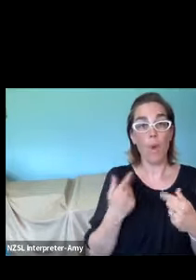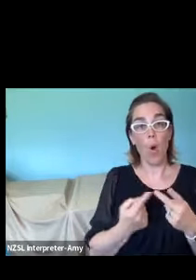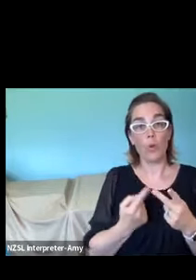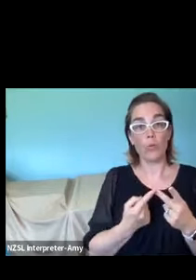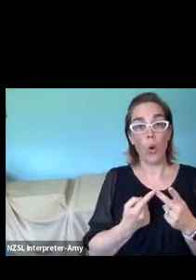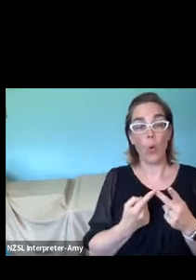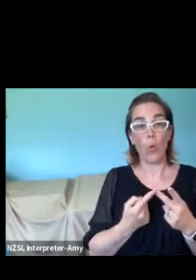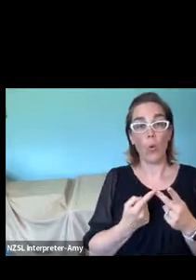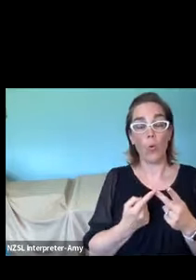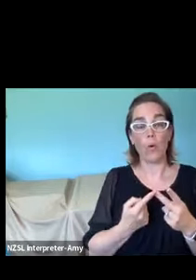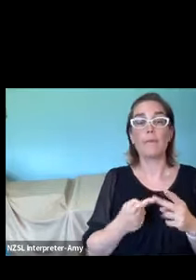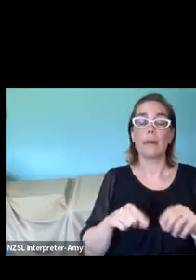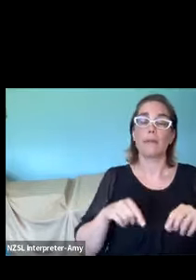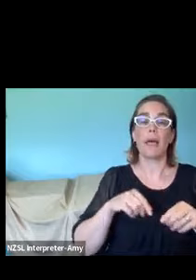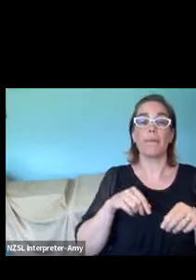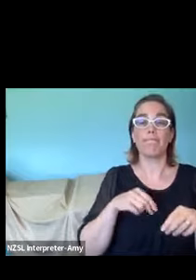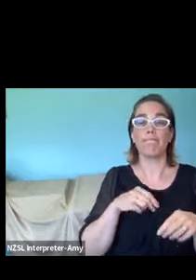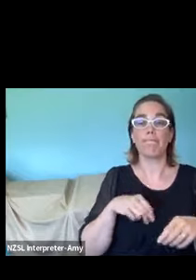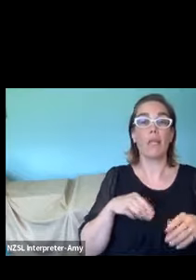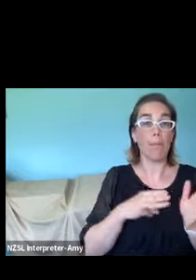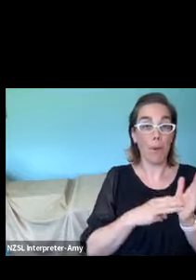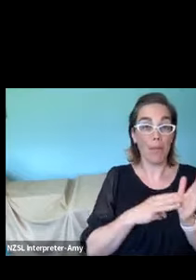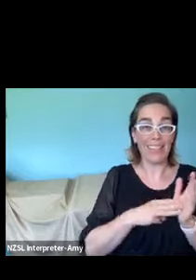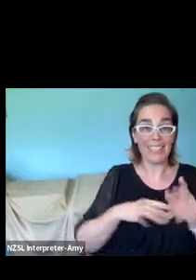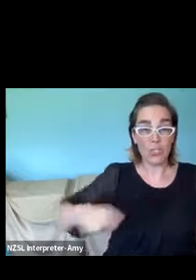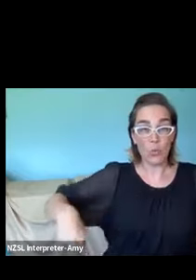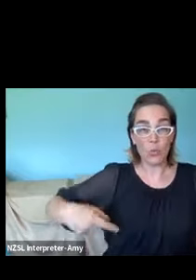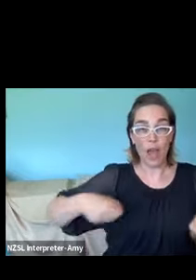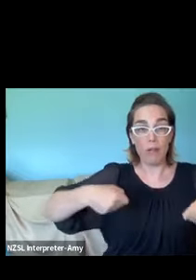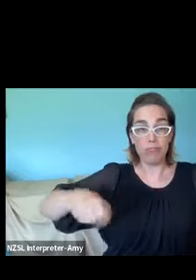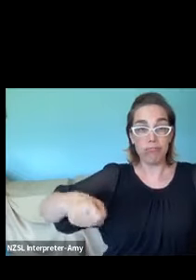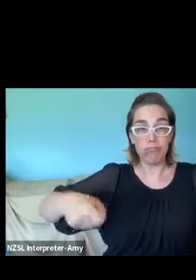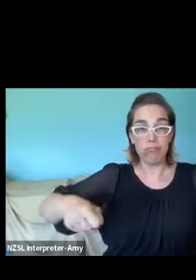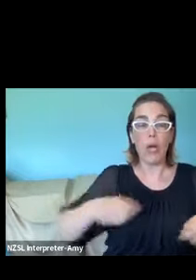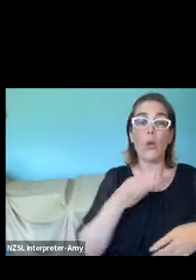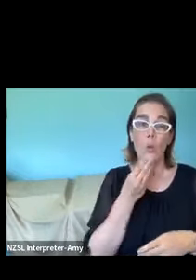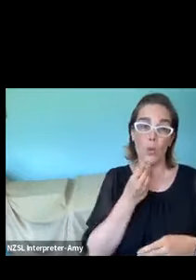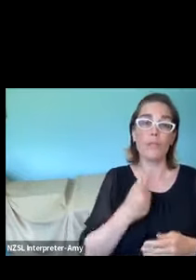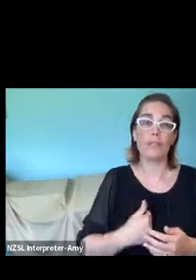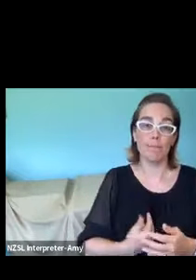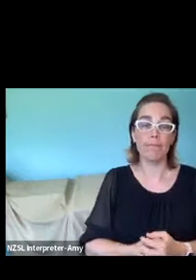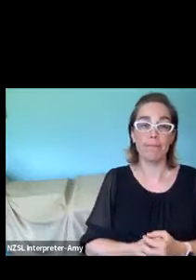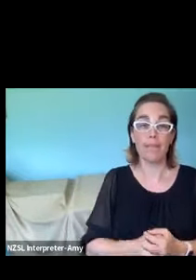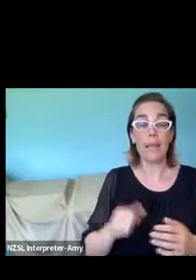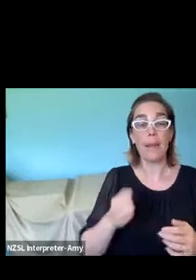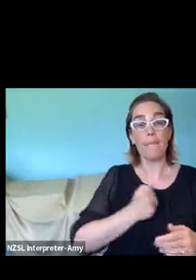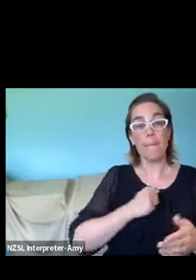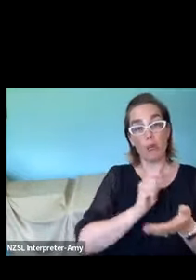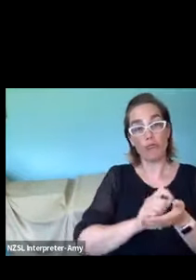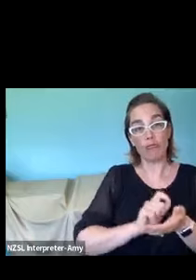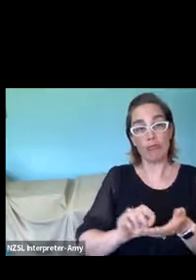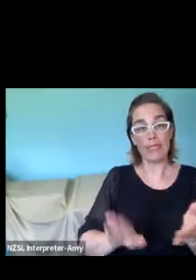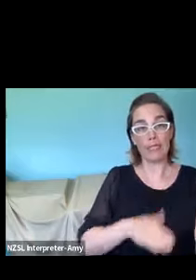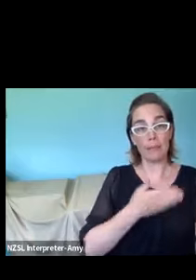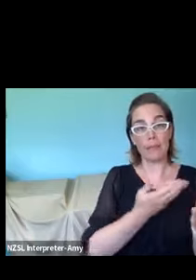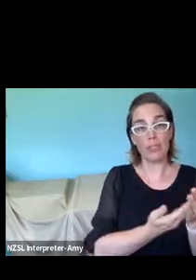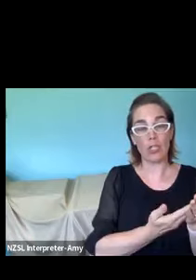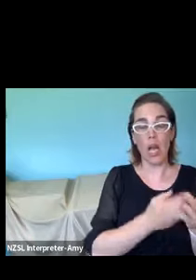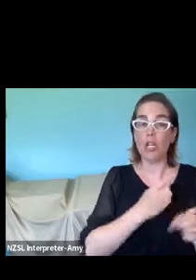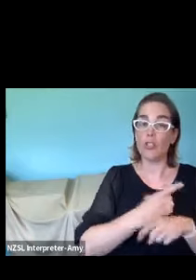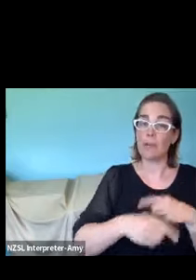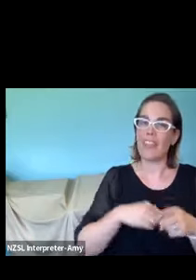scooter user. In my written submission, I wrote about how there needs to be a barrier